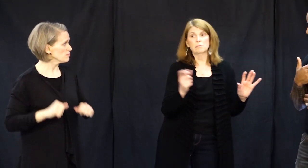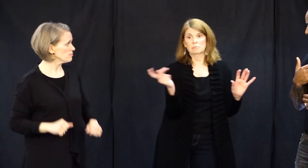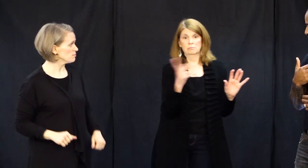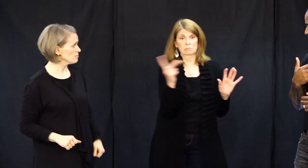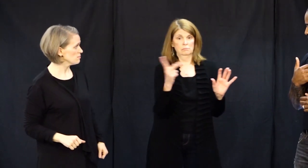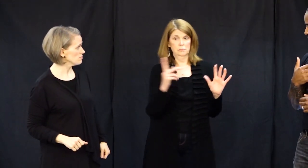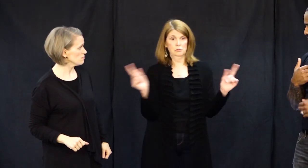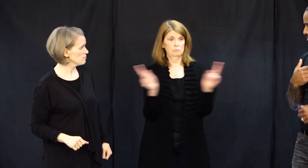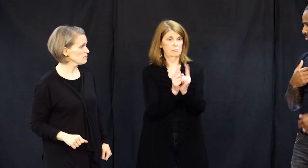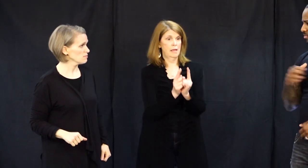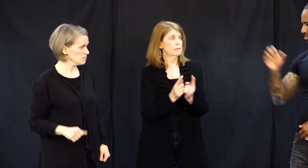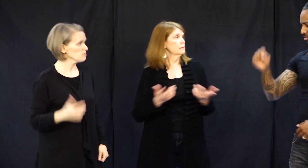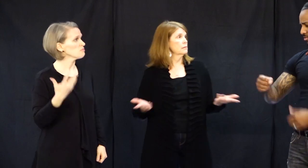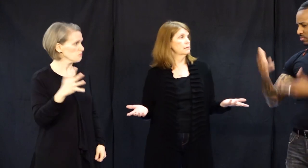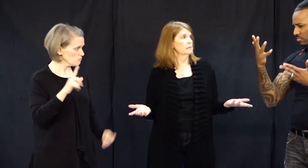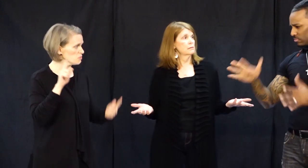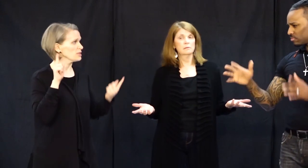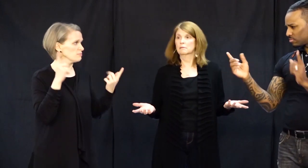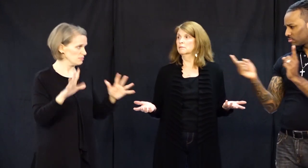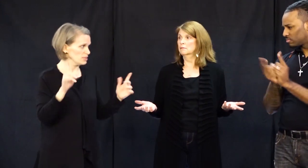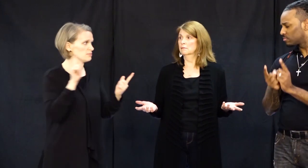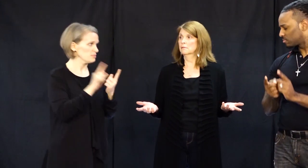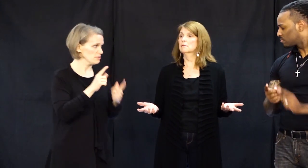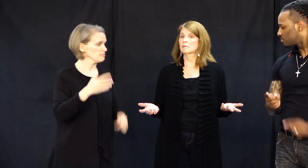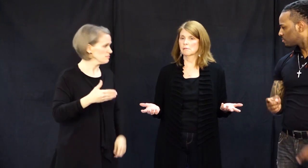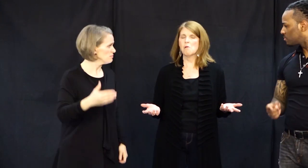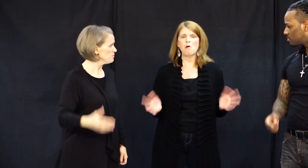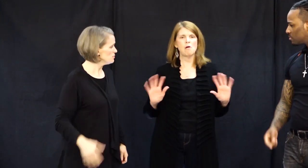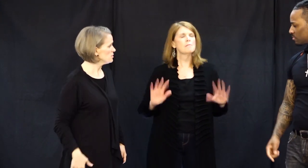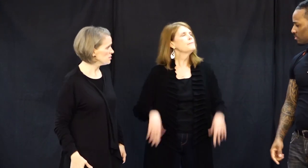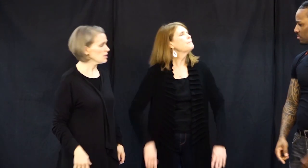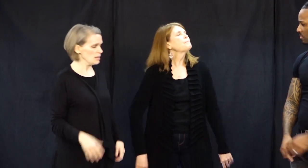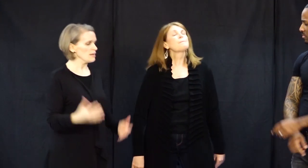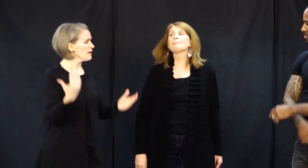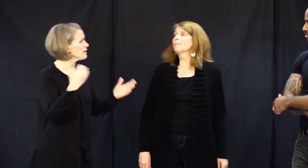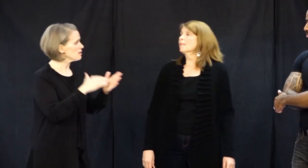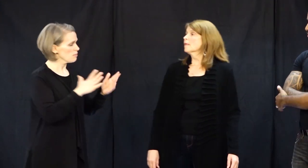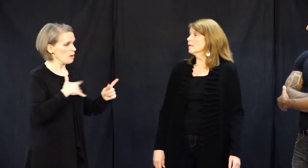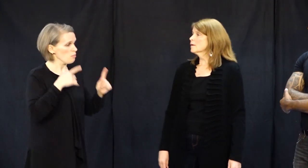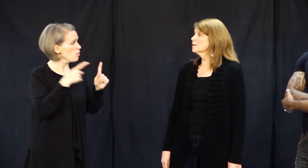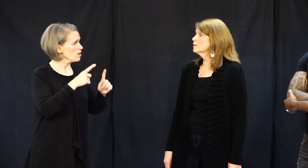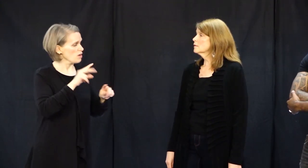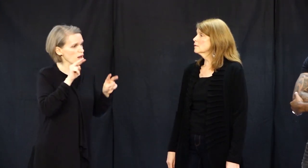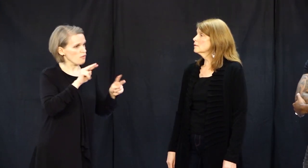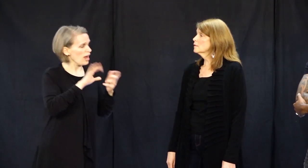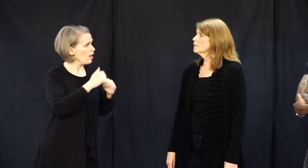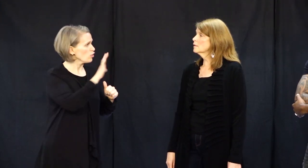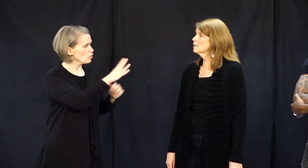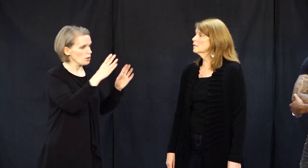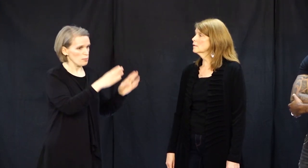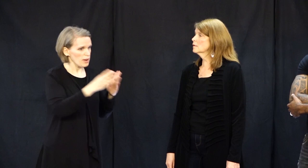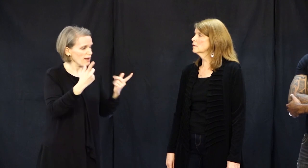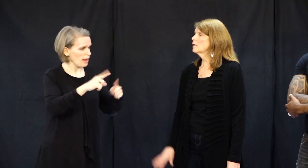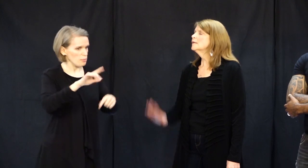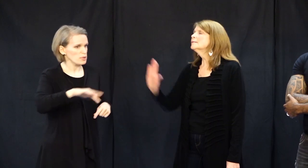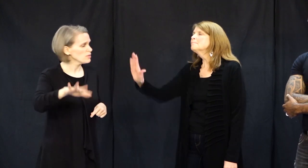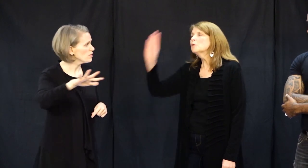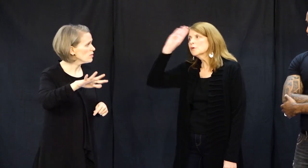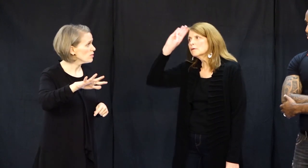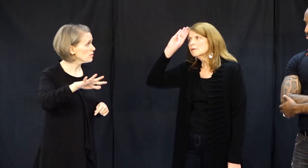in. Have you met Burr? Yes, sir. We keep meeting. as I was saying, sir, I look forward to seeing your strategy play out. Burr, Sir. close the door on